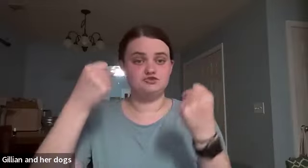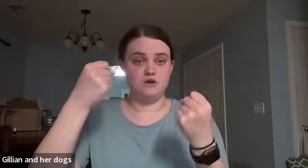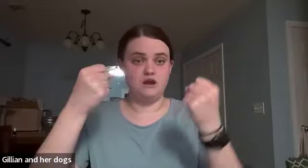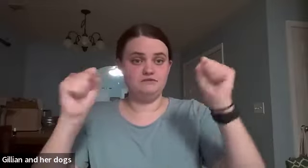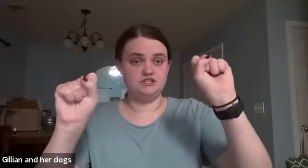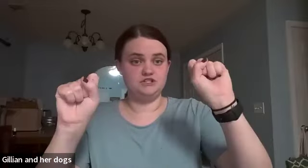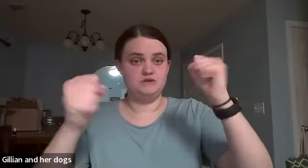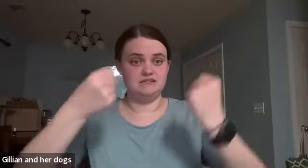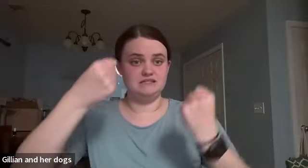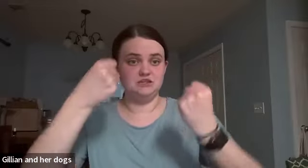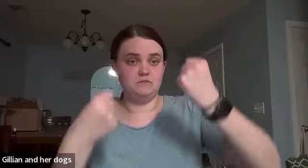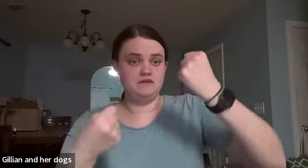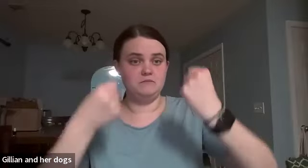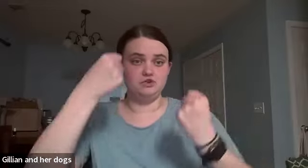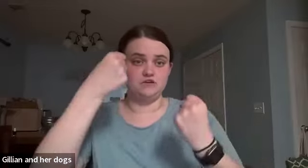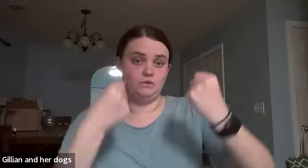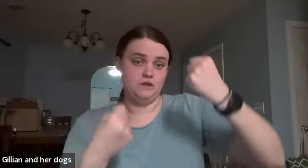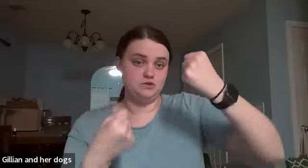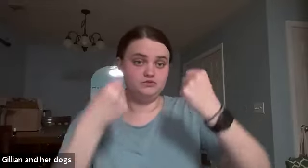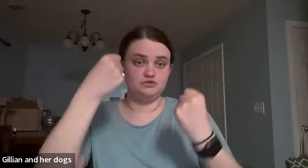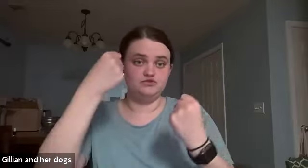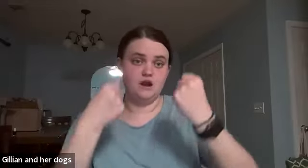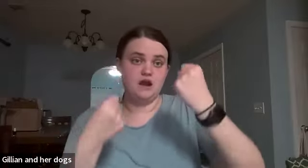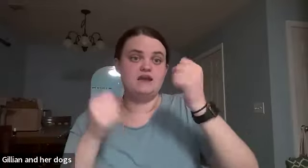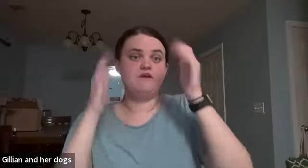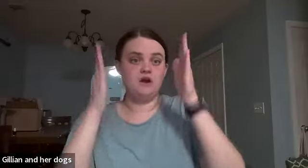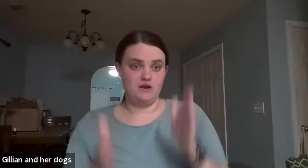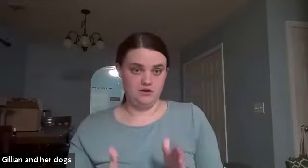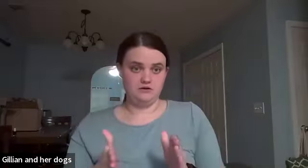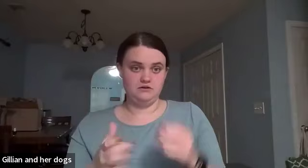for drive, which is 2 S's, and you're making the motion of the wheel. So driver.